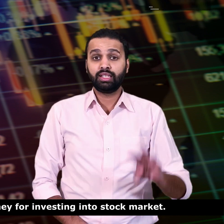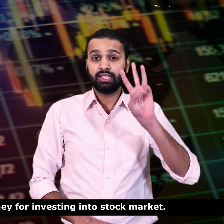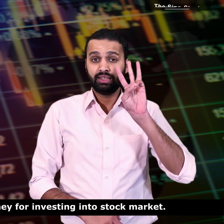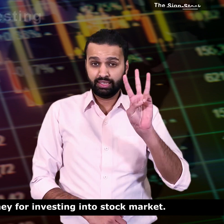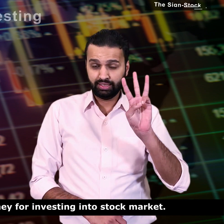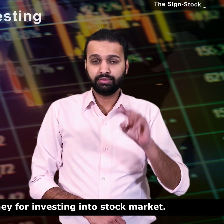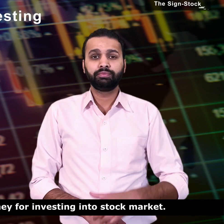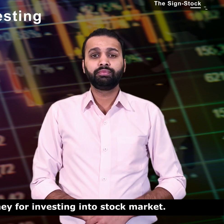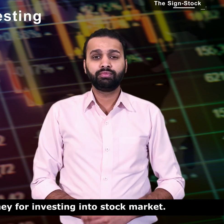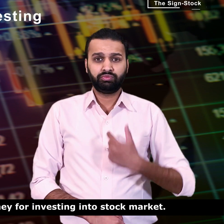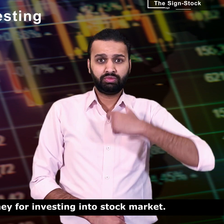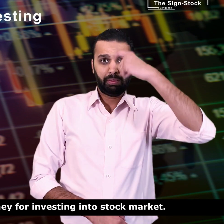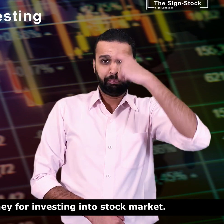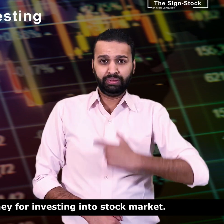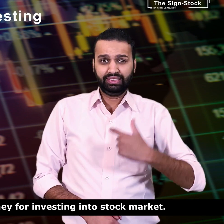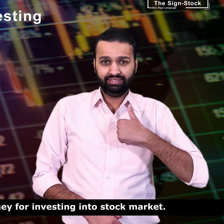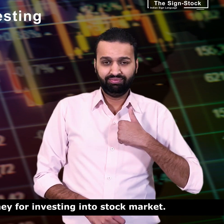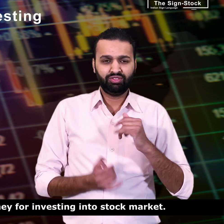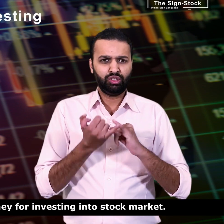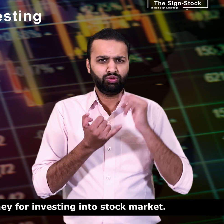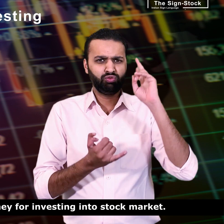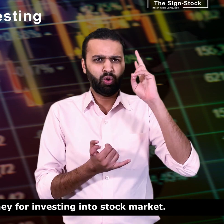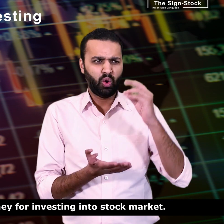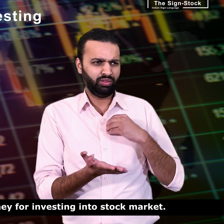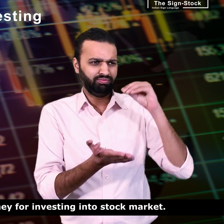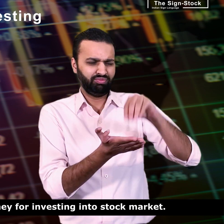Never take loans or borrow money for investing into stock market.